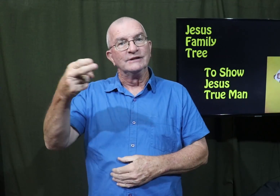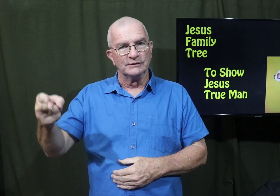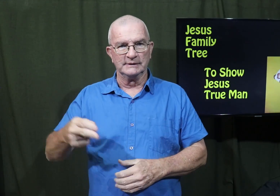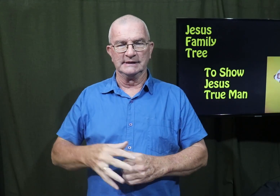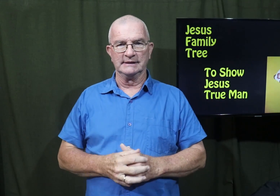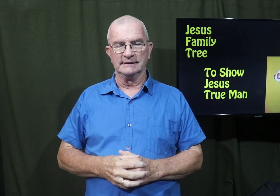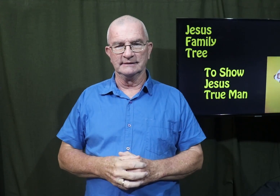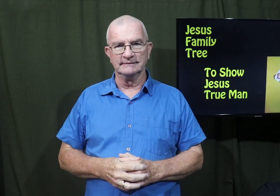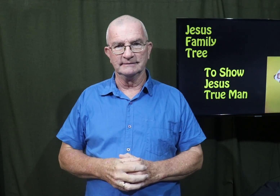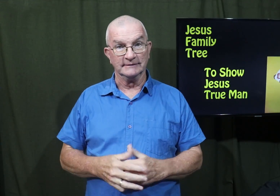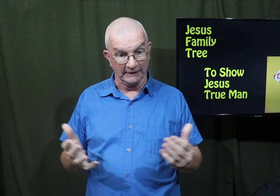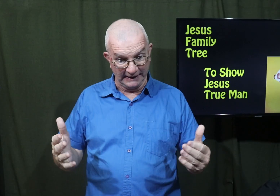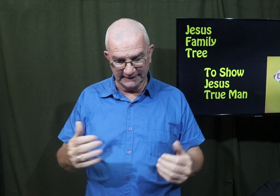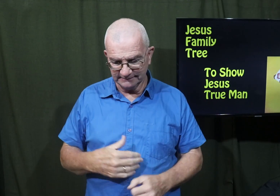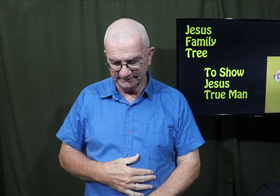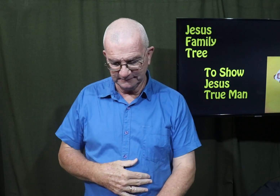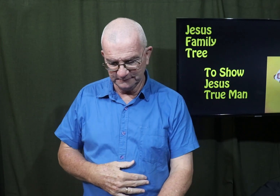in history all right